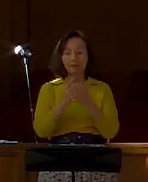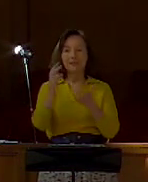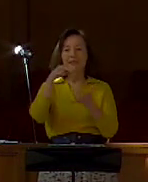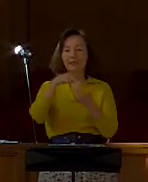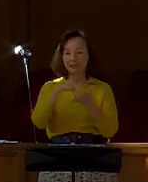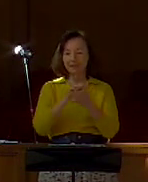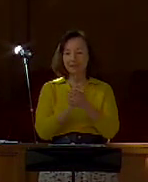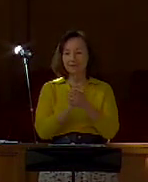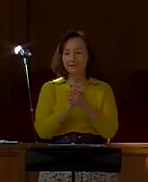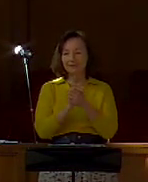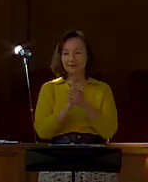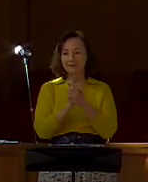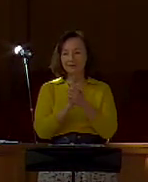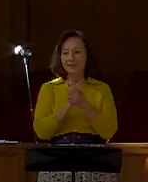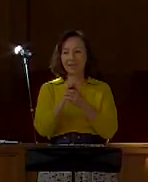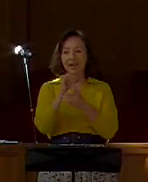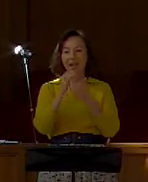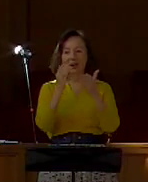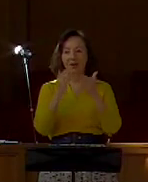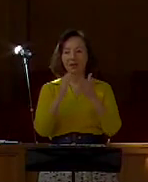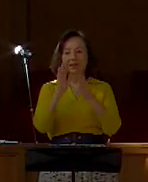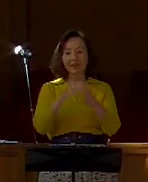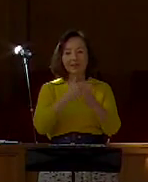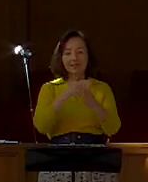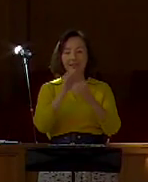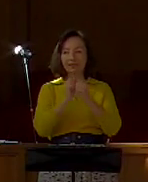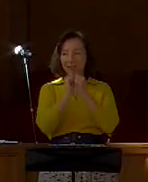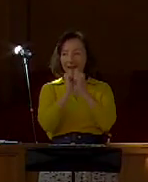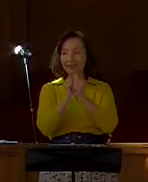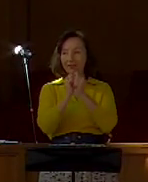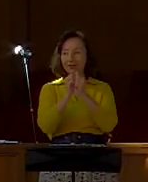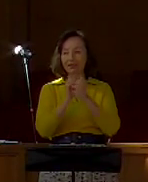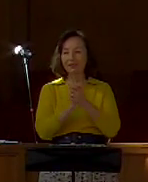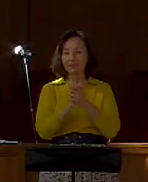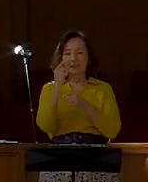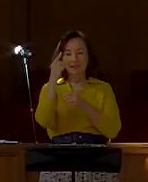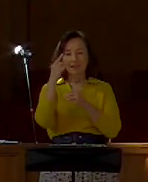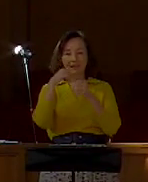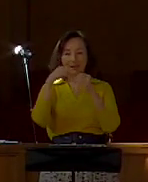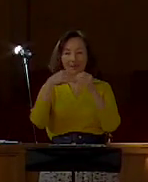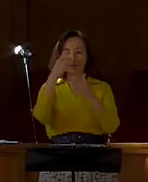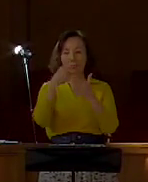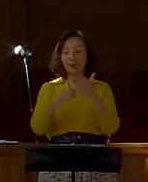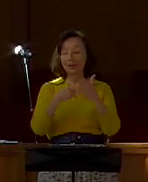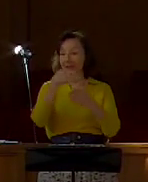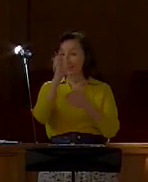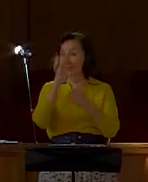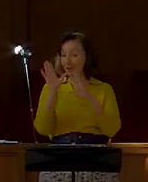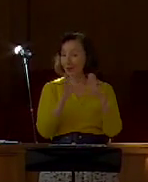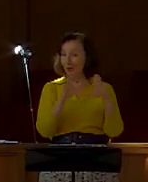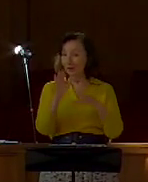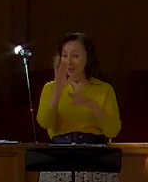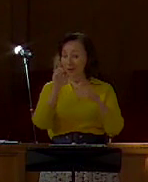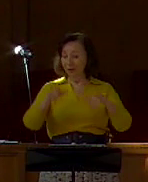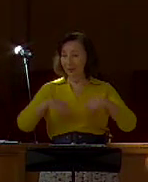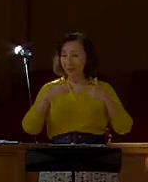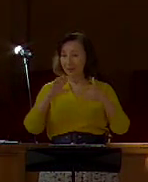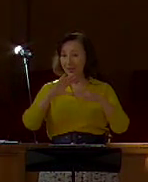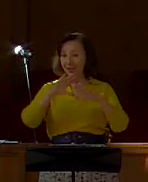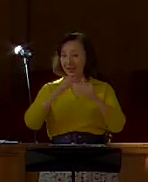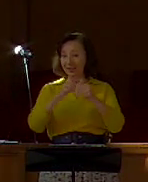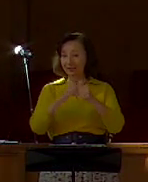stand? I want us to sing together. Think about what God is doing in your life and how God is drawing